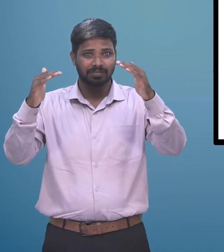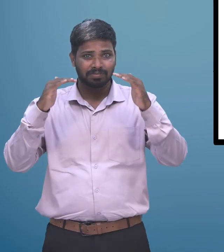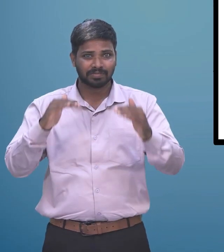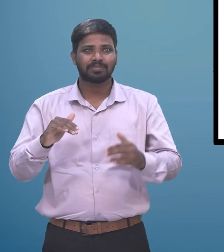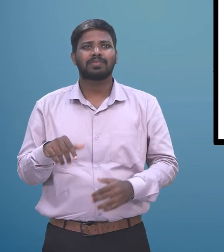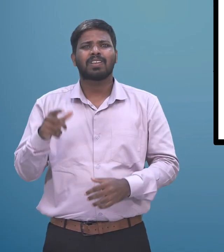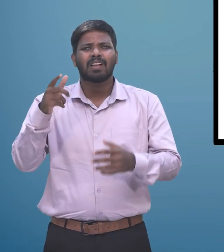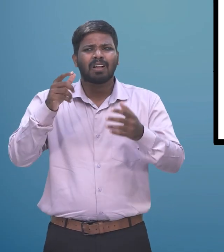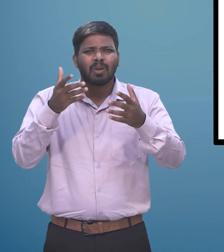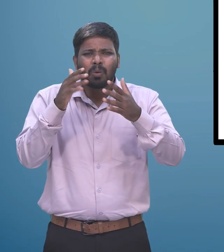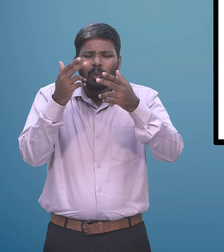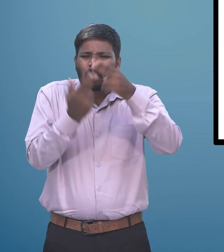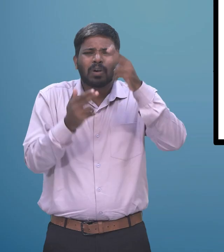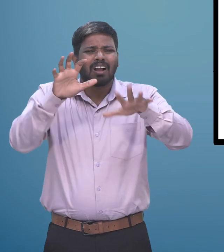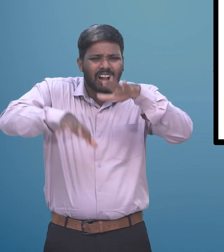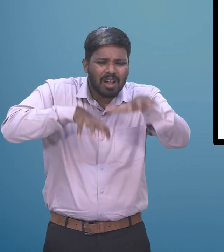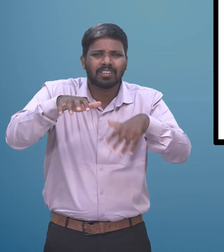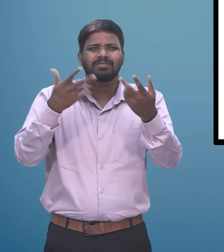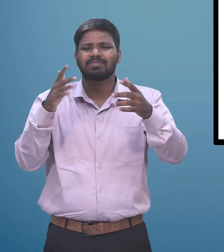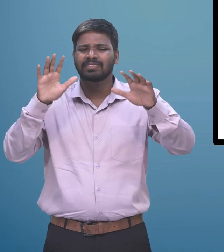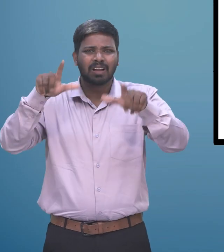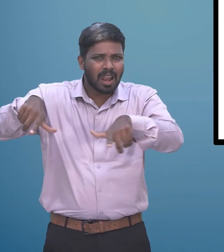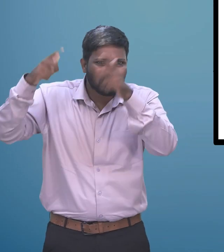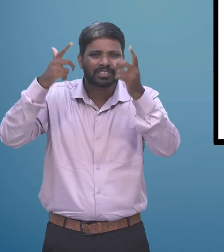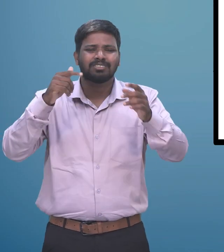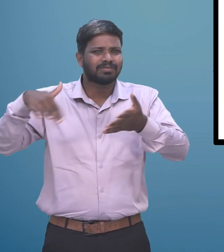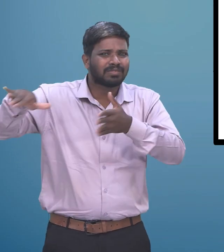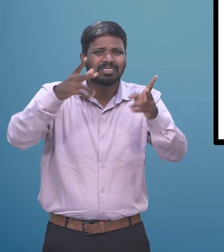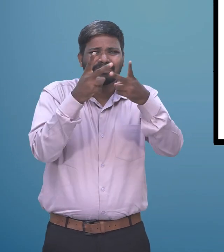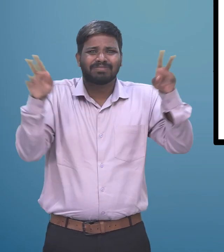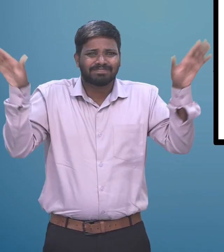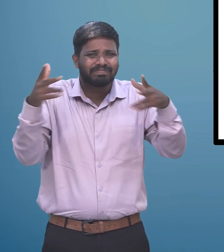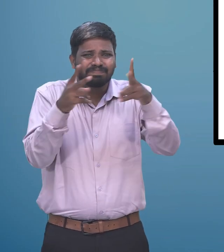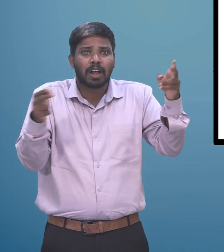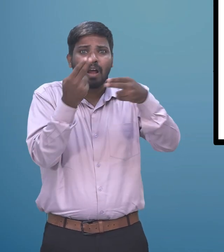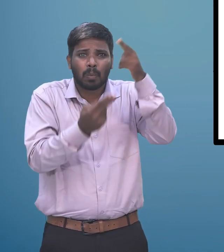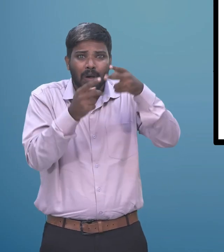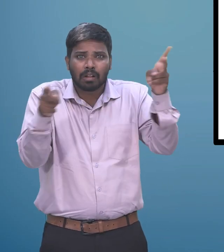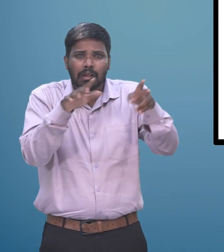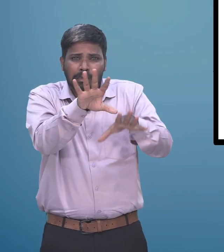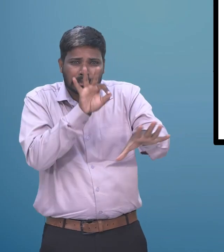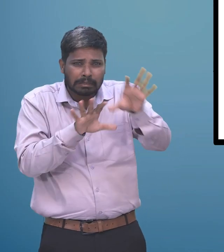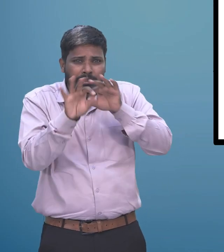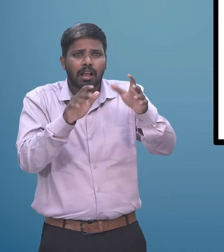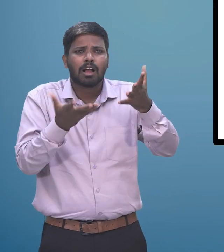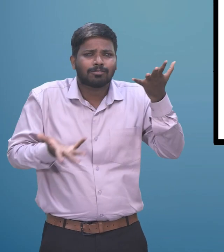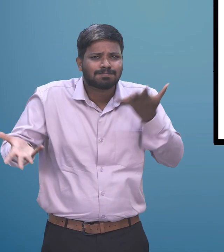2. Select a few stories from the Panchatantra and discuss how their message is still valid today.